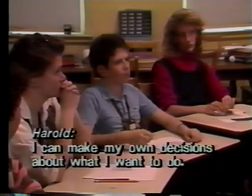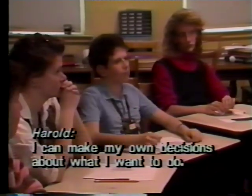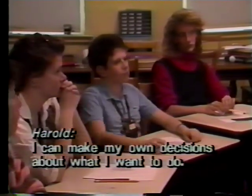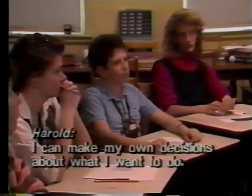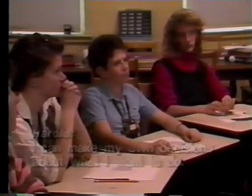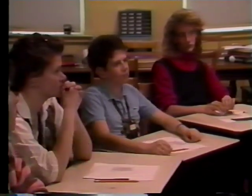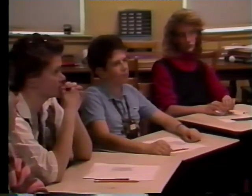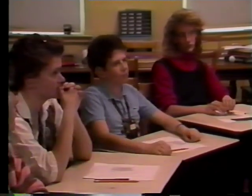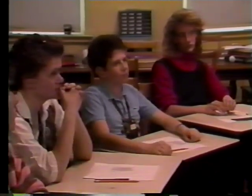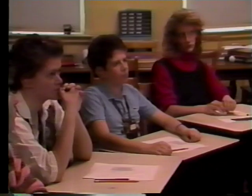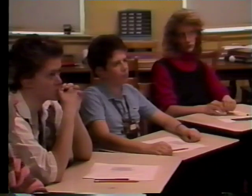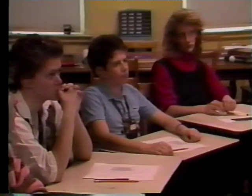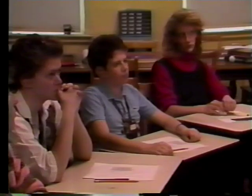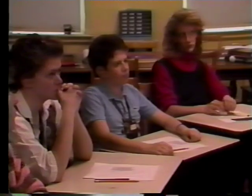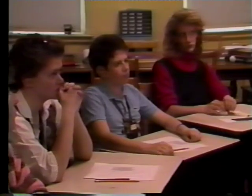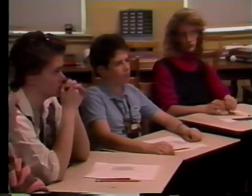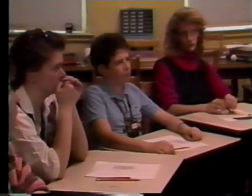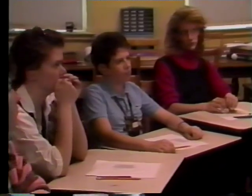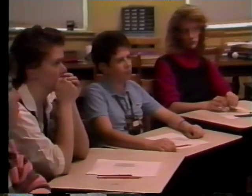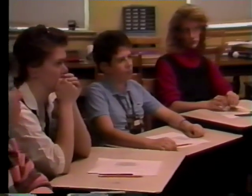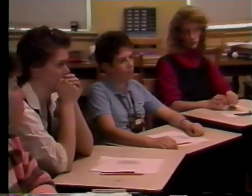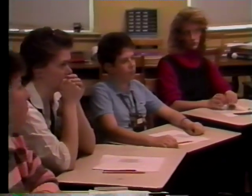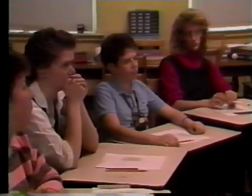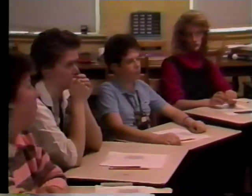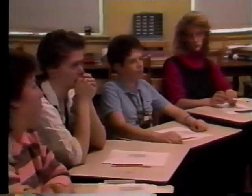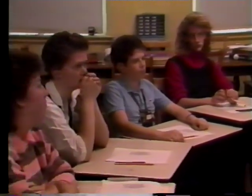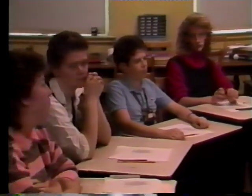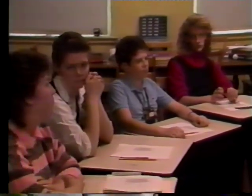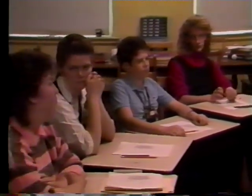Okay, about you and your brother.